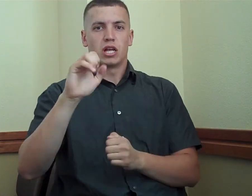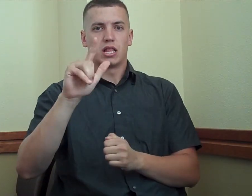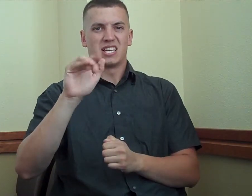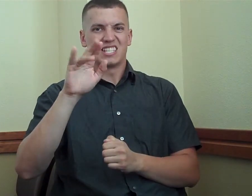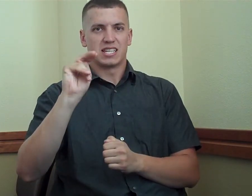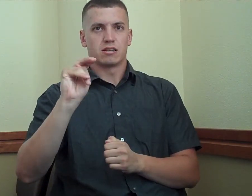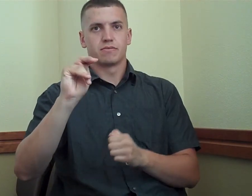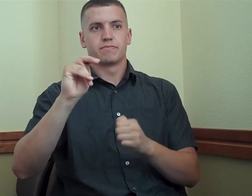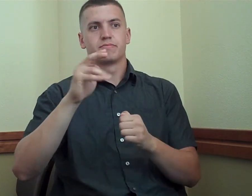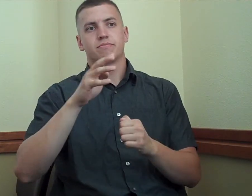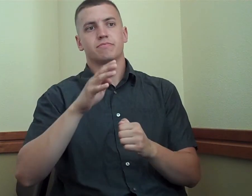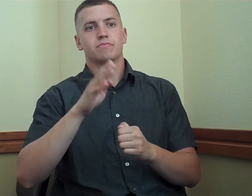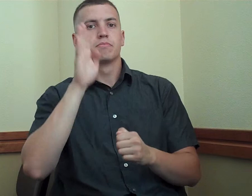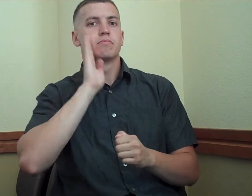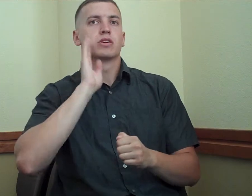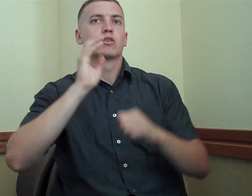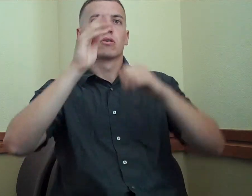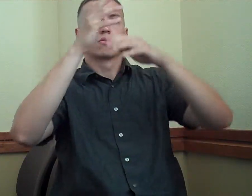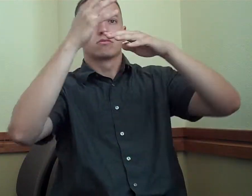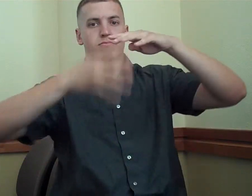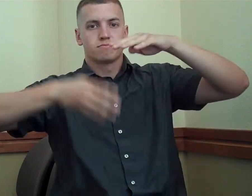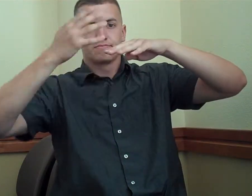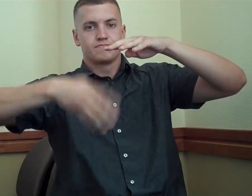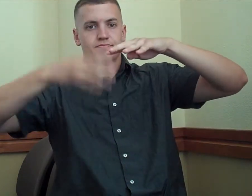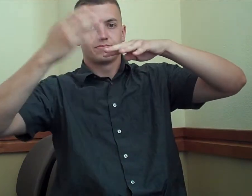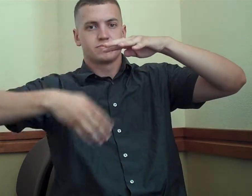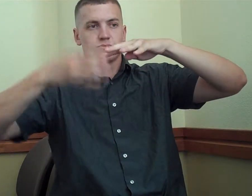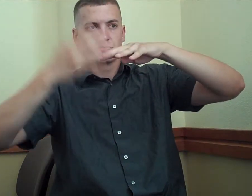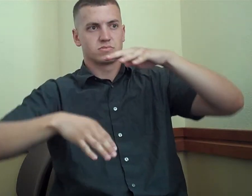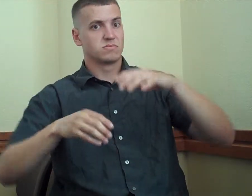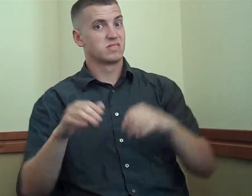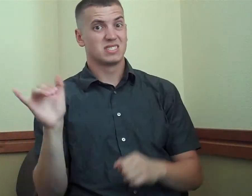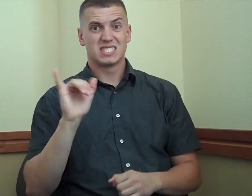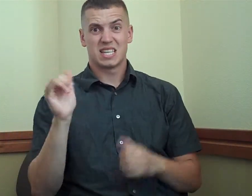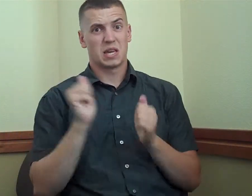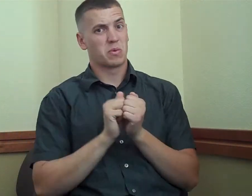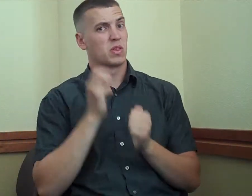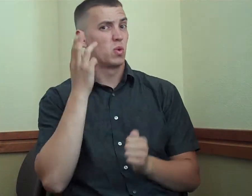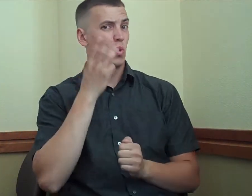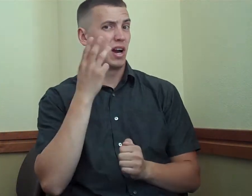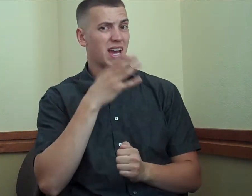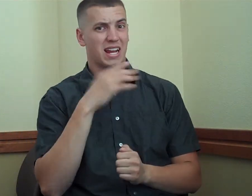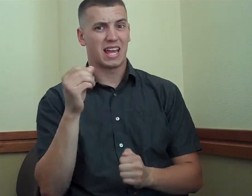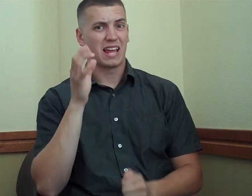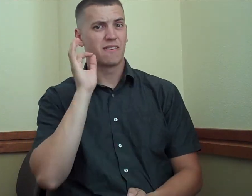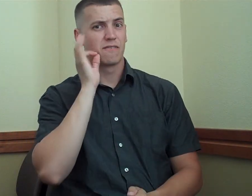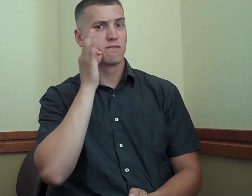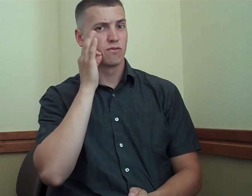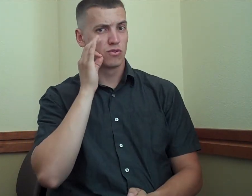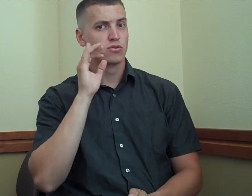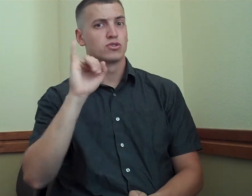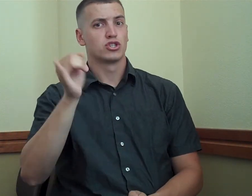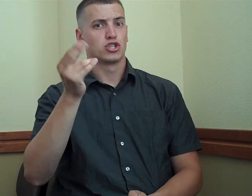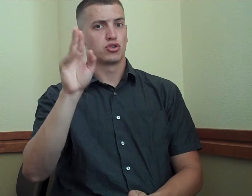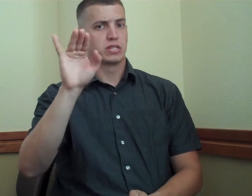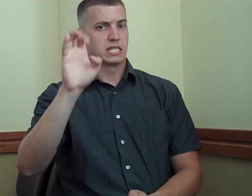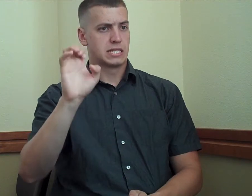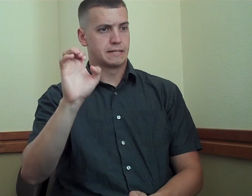cloudiness. This actually also goes for wine as well as fruit juice. There's actually a company in Greece